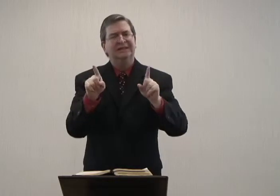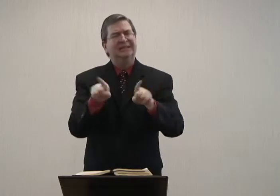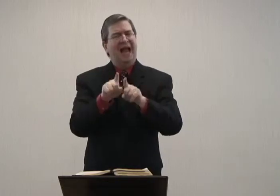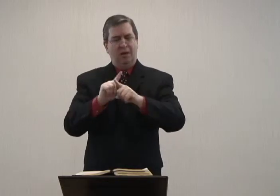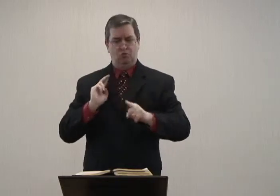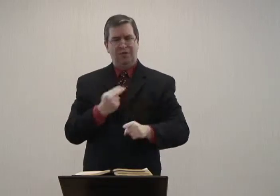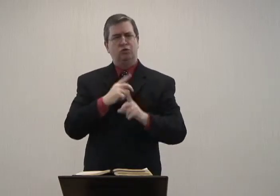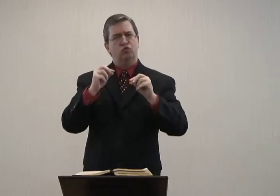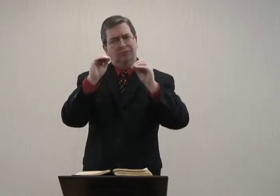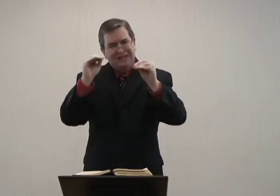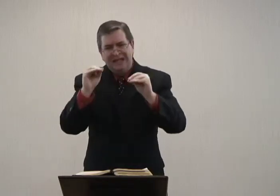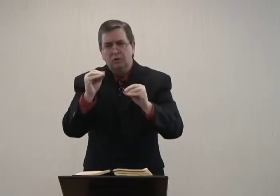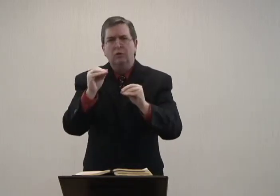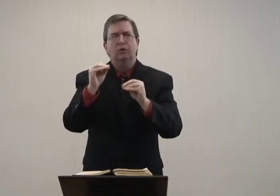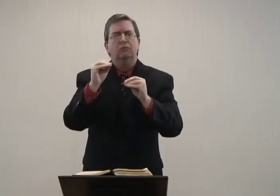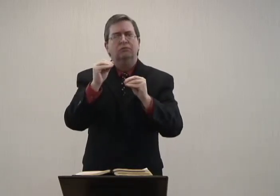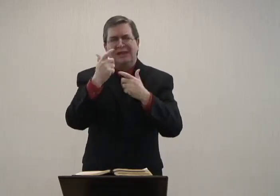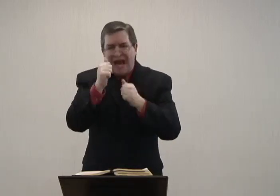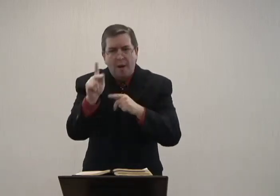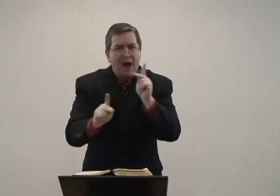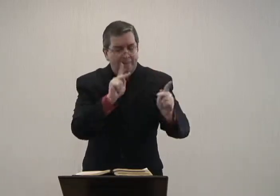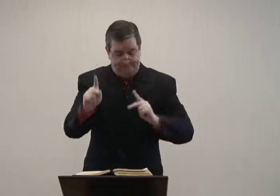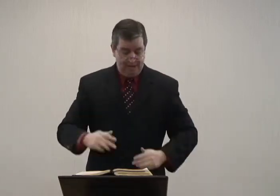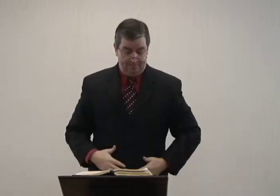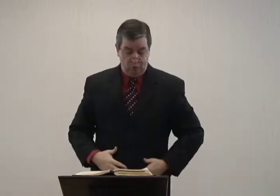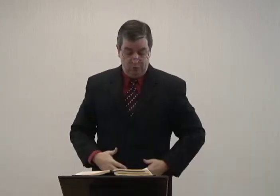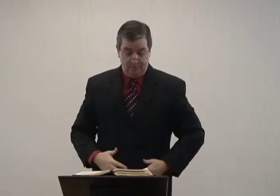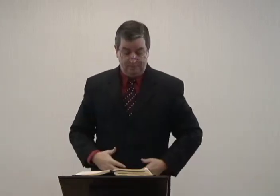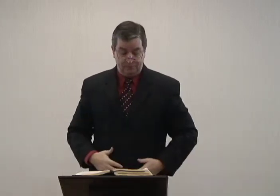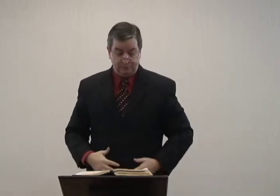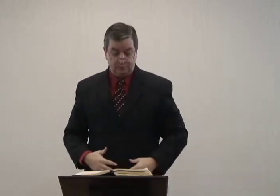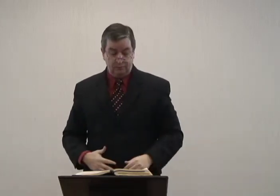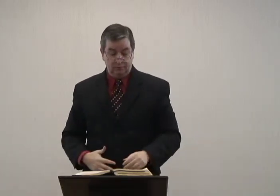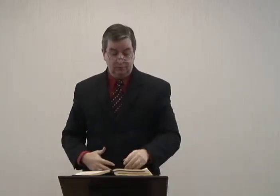word. And teach. Care about people.